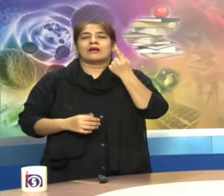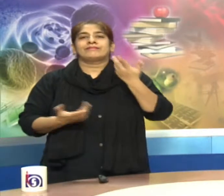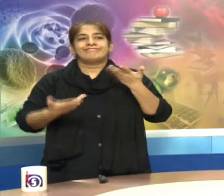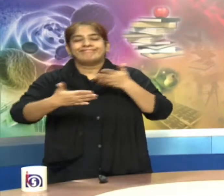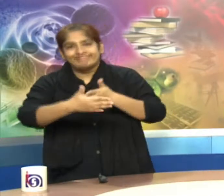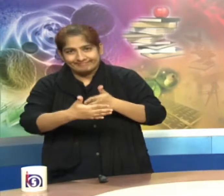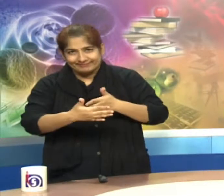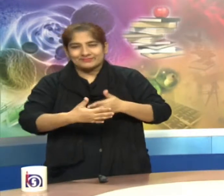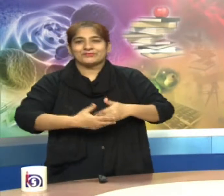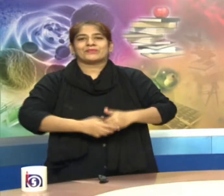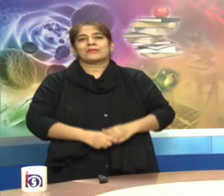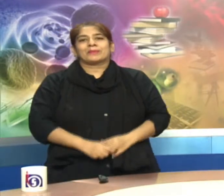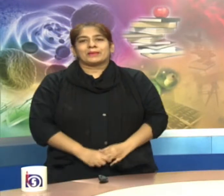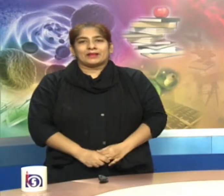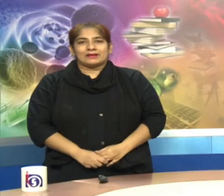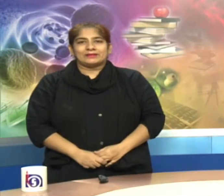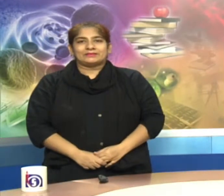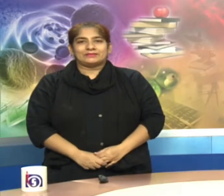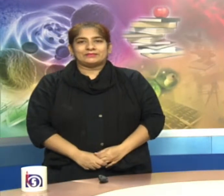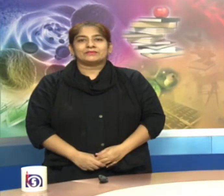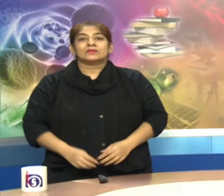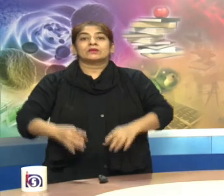a monopoly in the society.